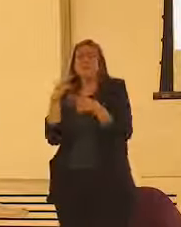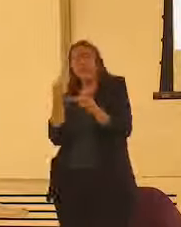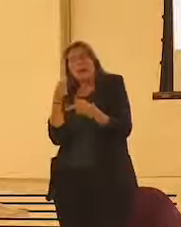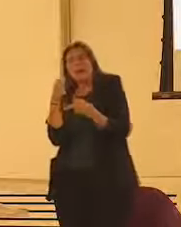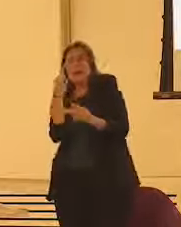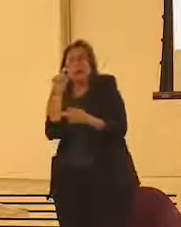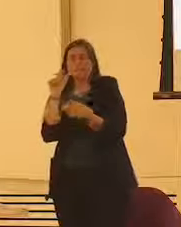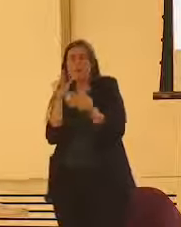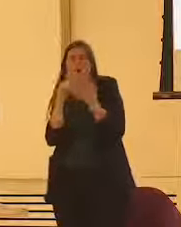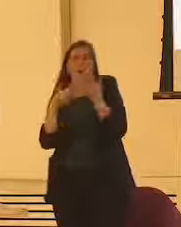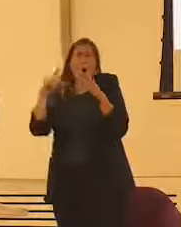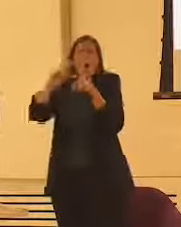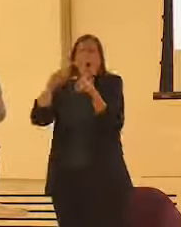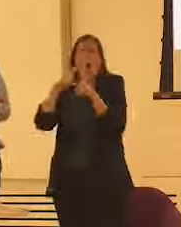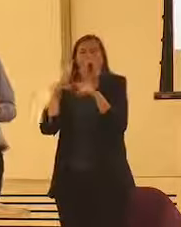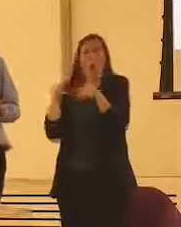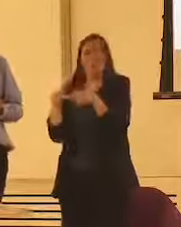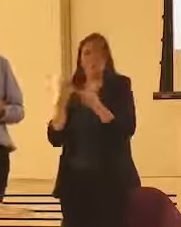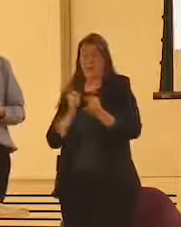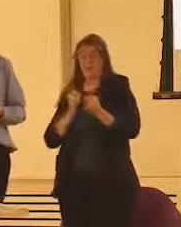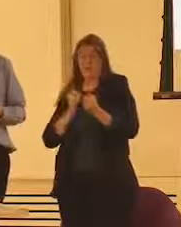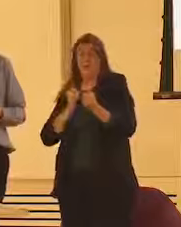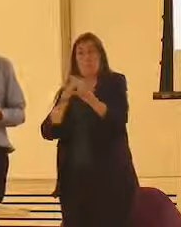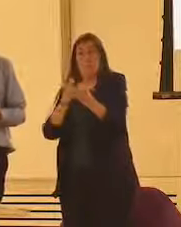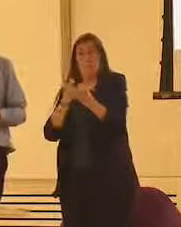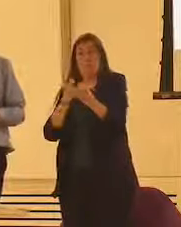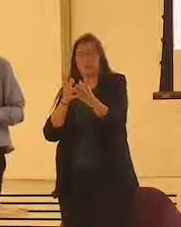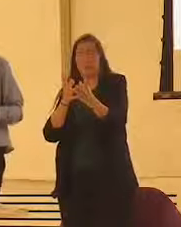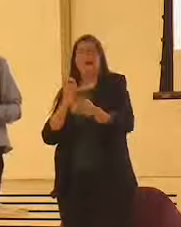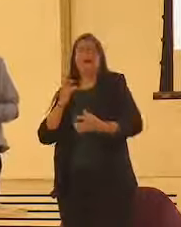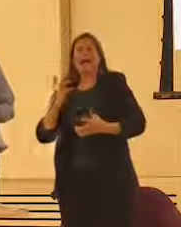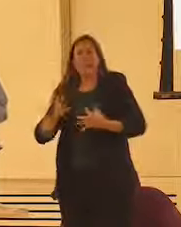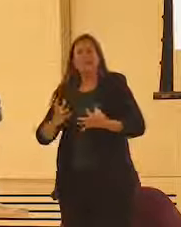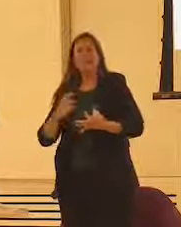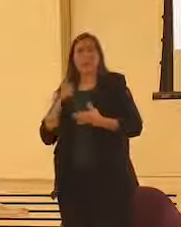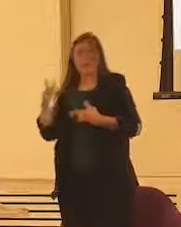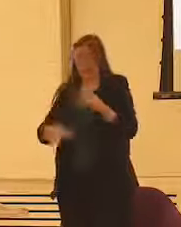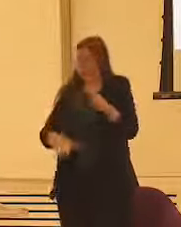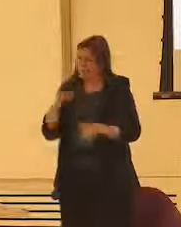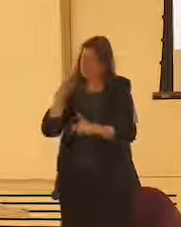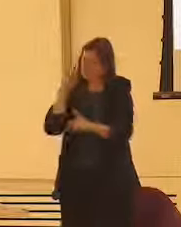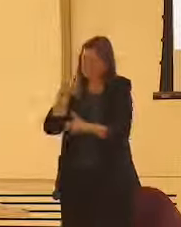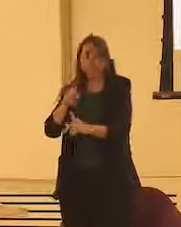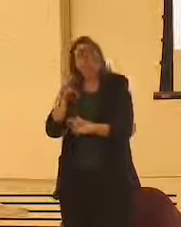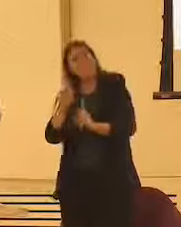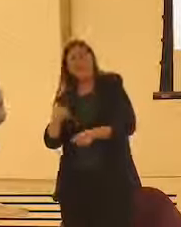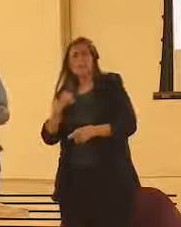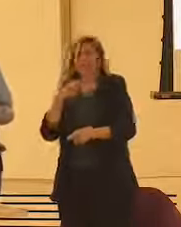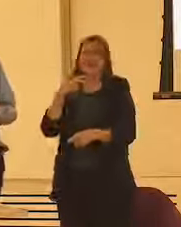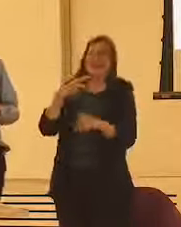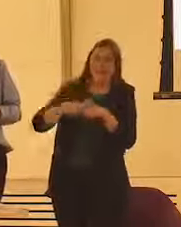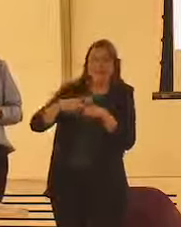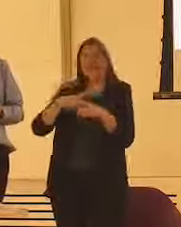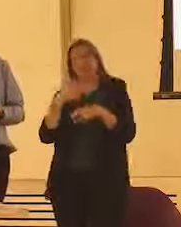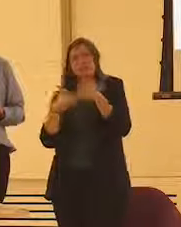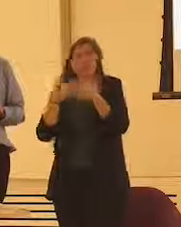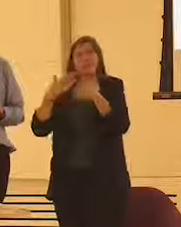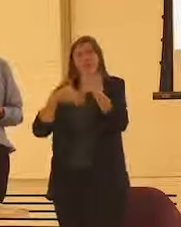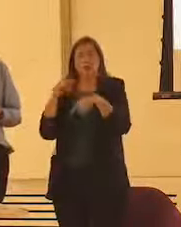that productively he's very oral because he developed English, but his lip reading is absolutely appalling. So